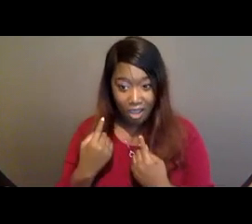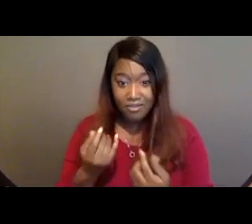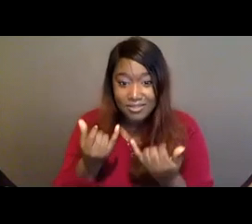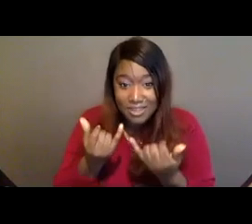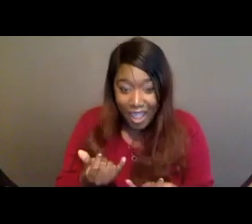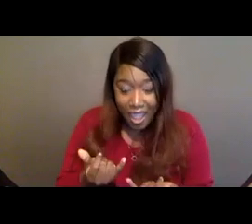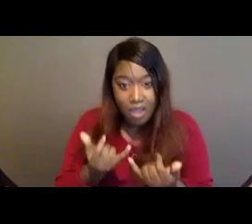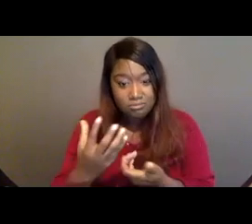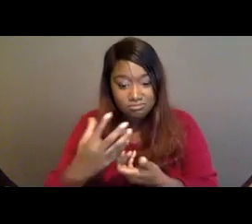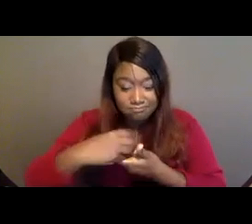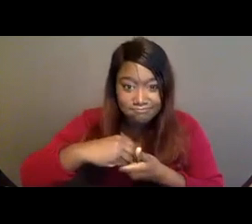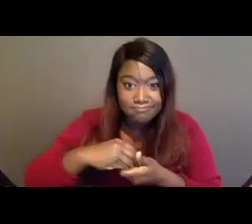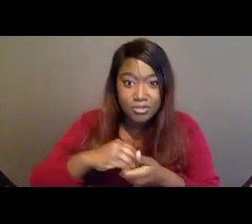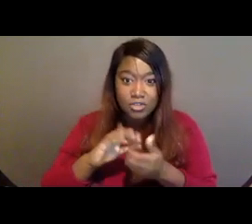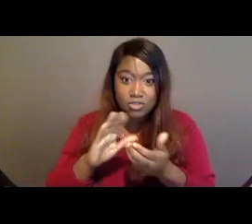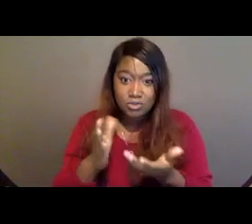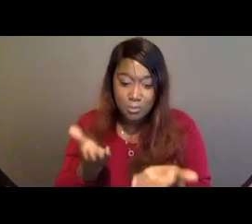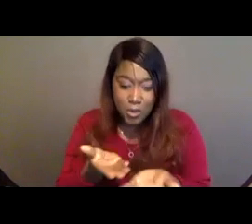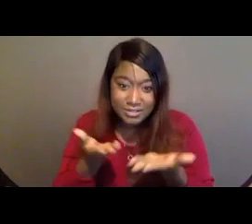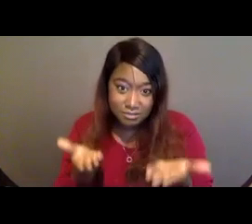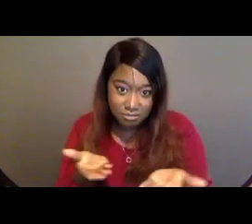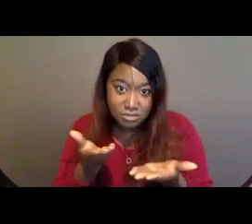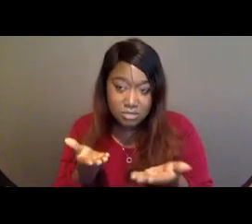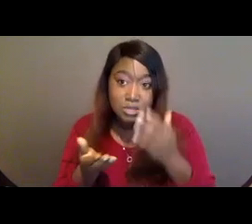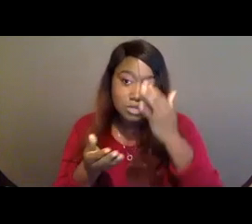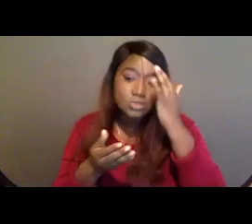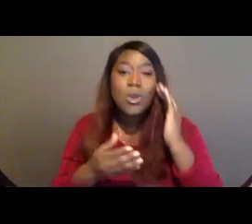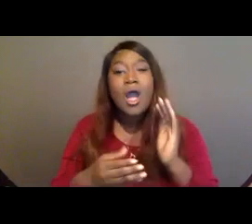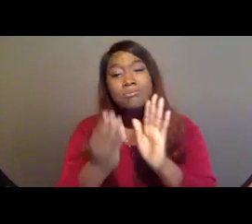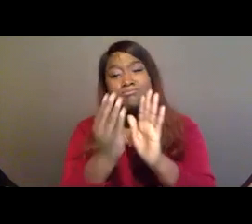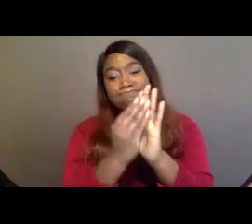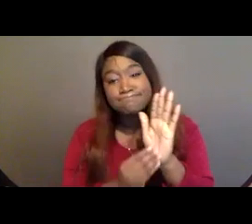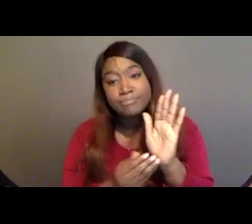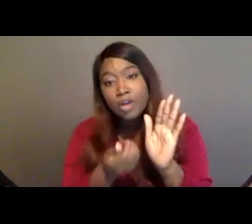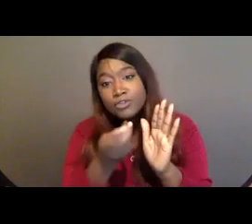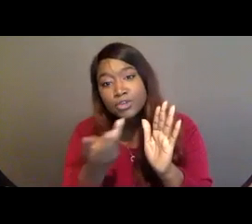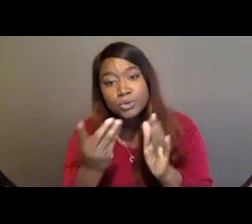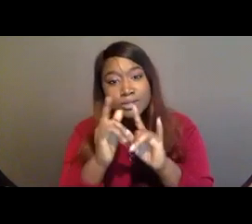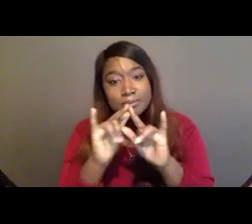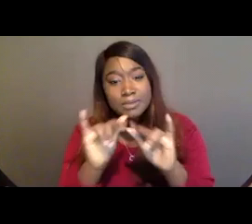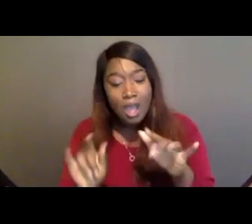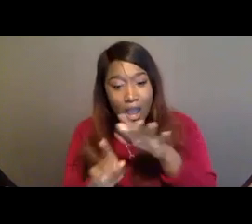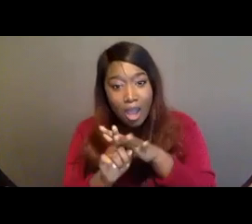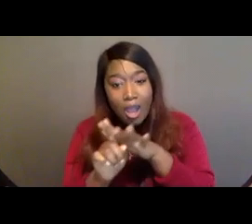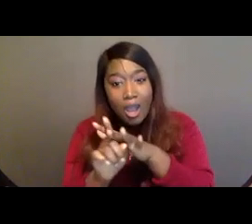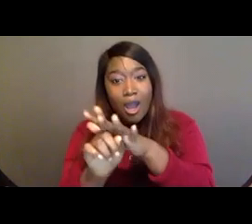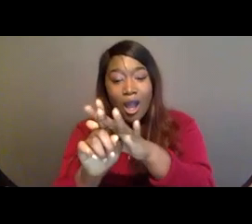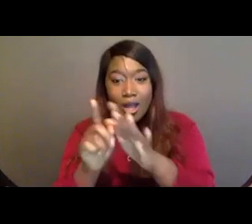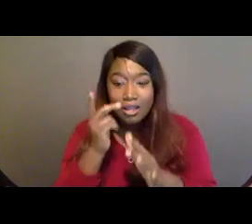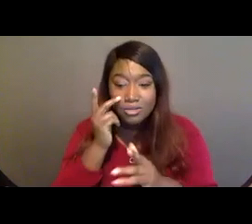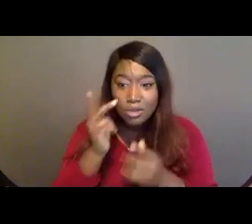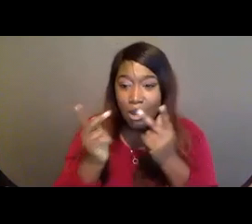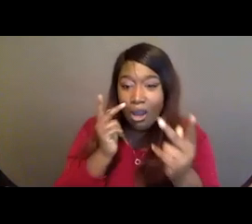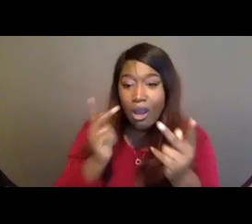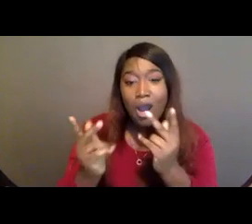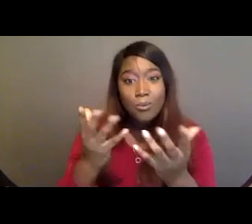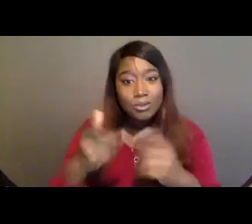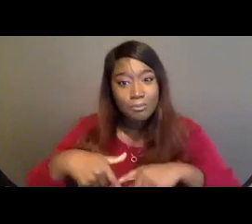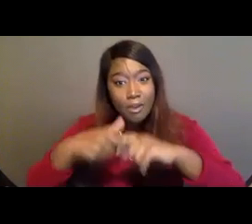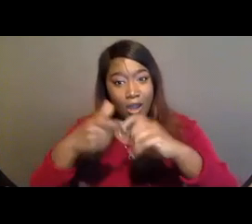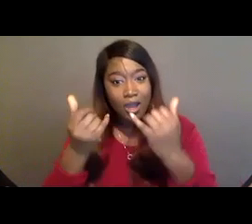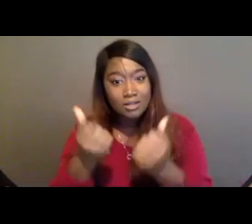your presence. And I just jotted down a couple as they were rolling in, and I want to just sort of pause together and think about